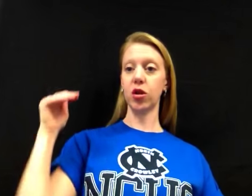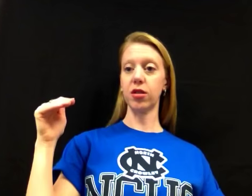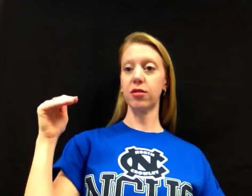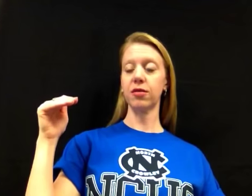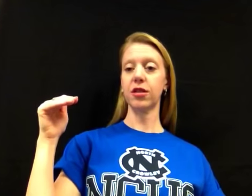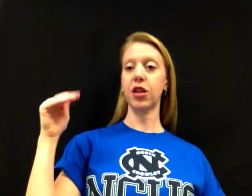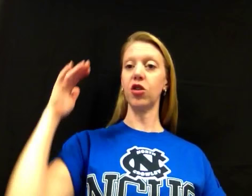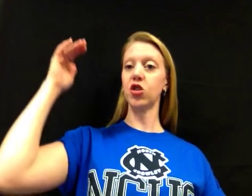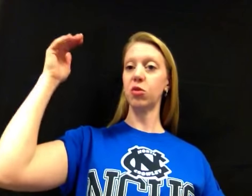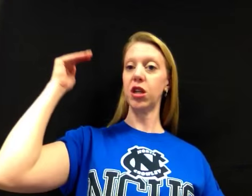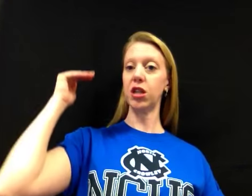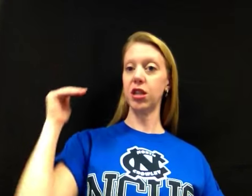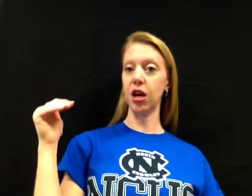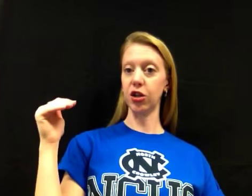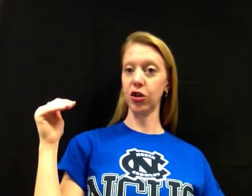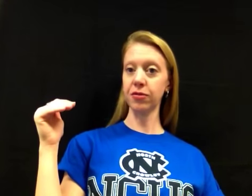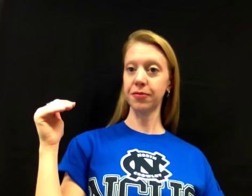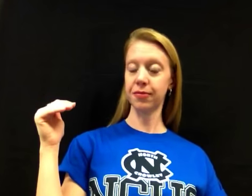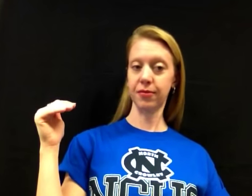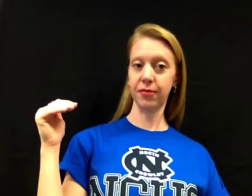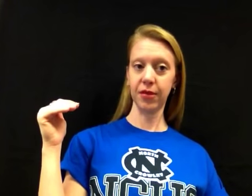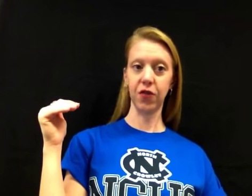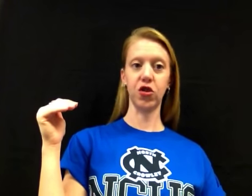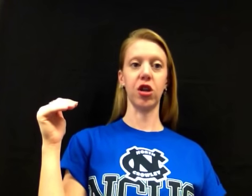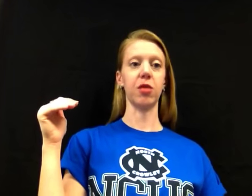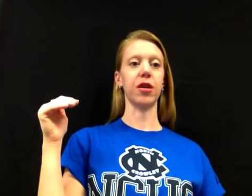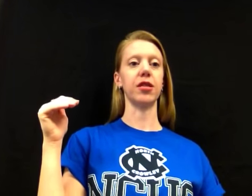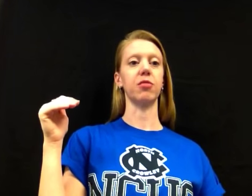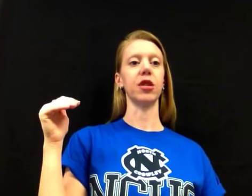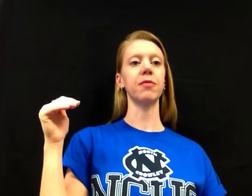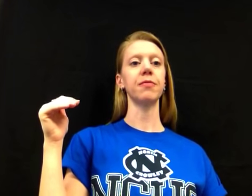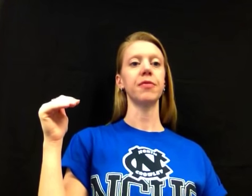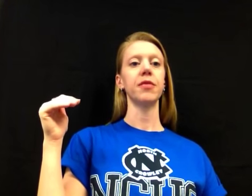Short can also mean younger, if you're talking about a sibling.